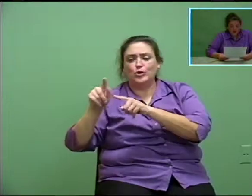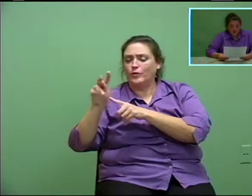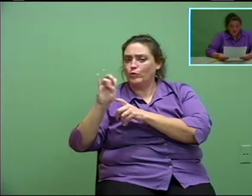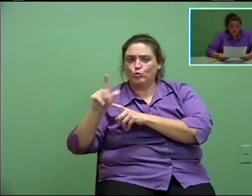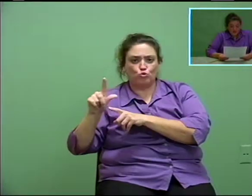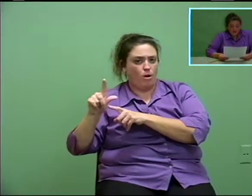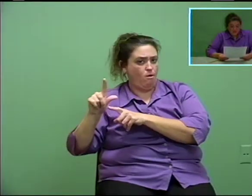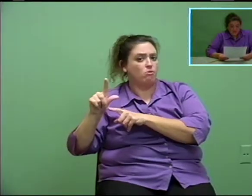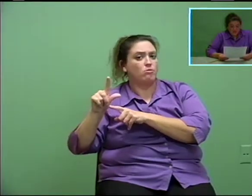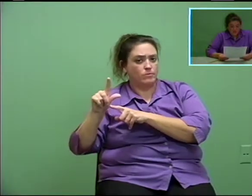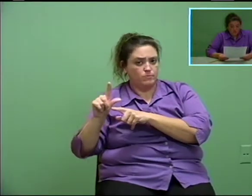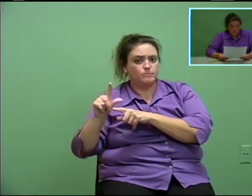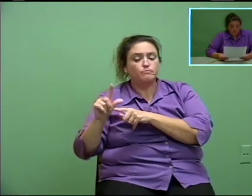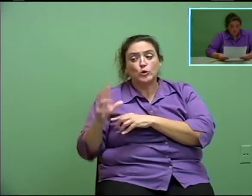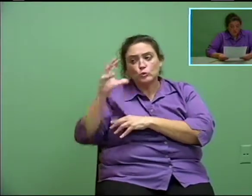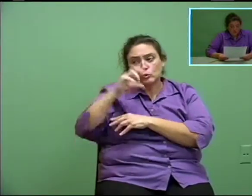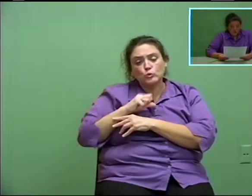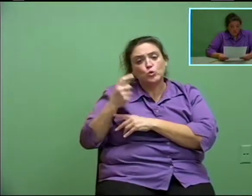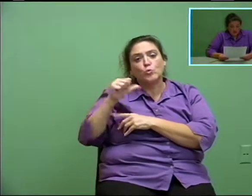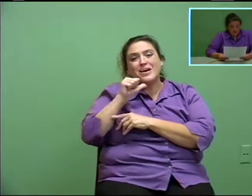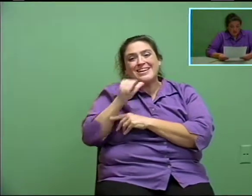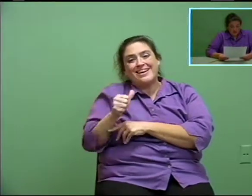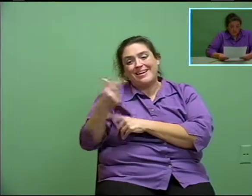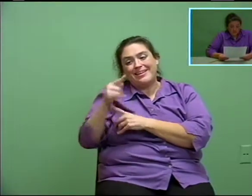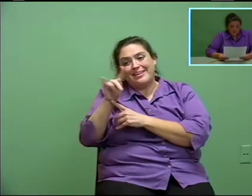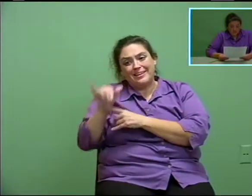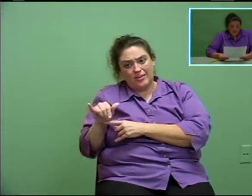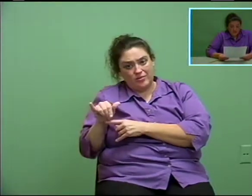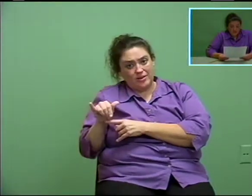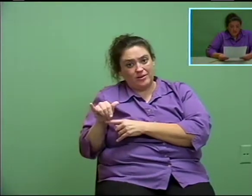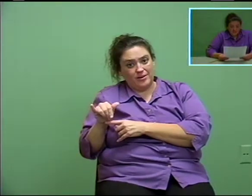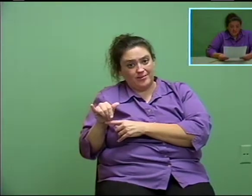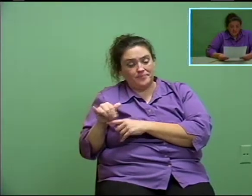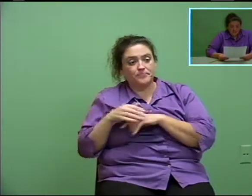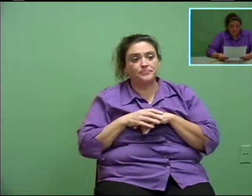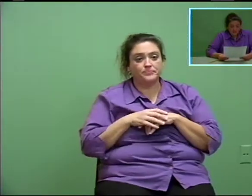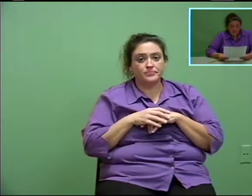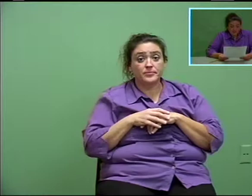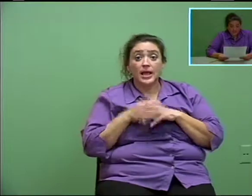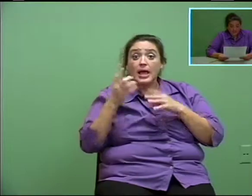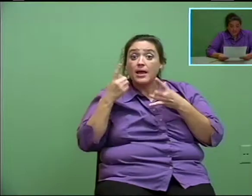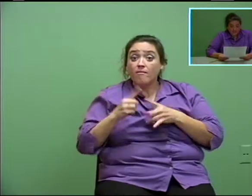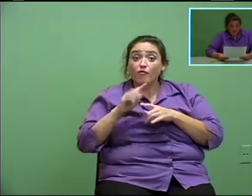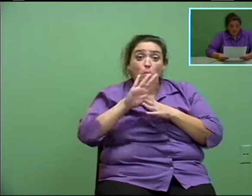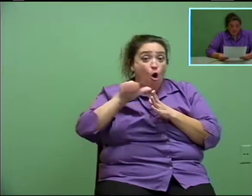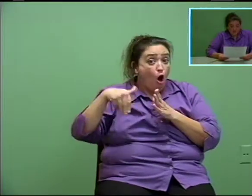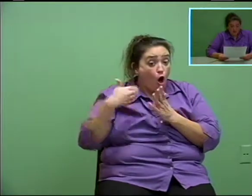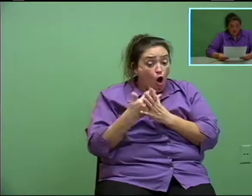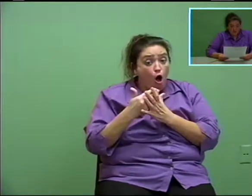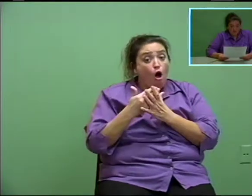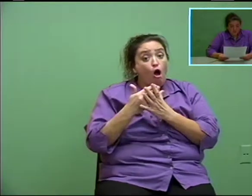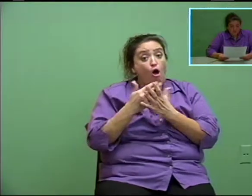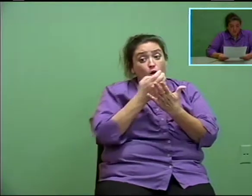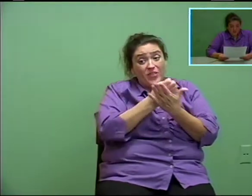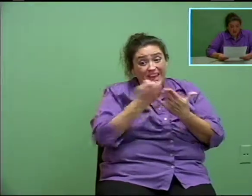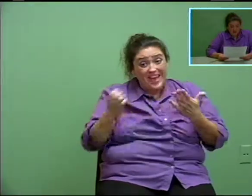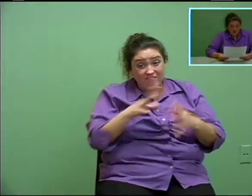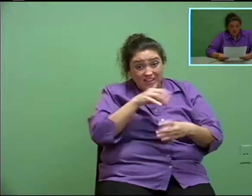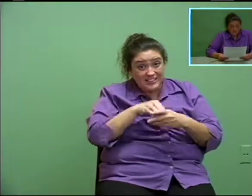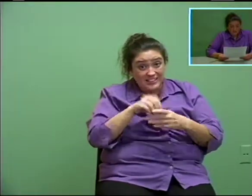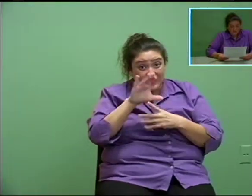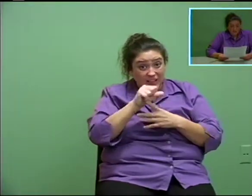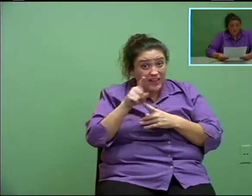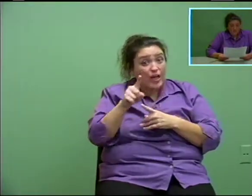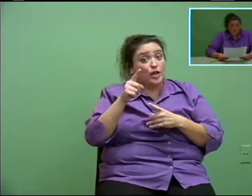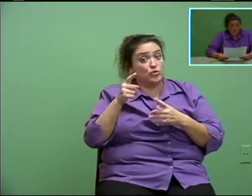the trial, and it is not overcome unless from all the evidence in the case you are convinced beyond a reasonable